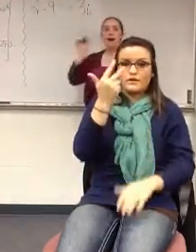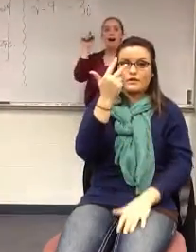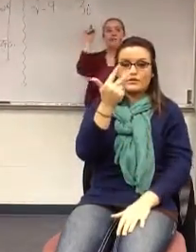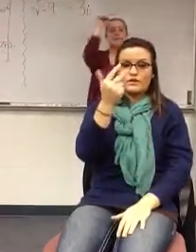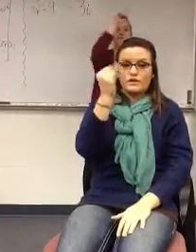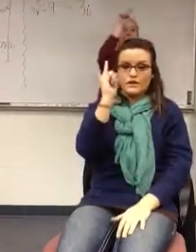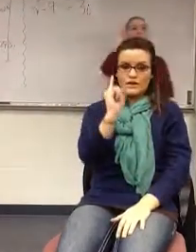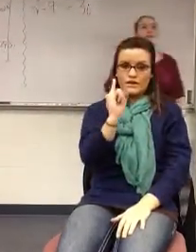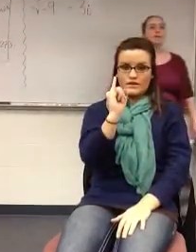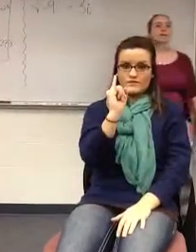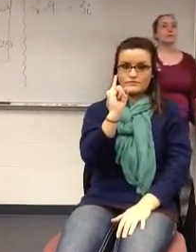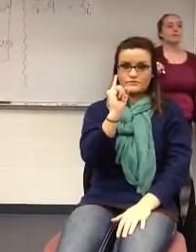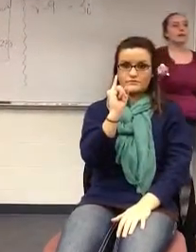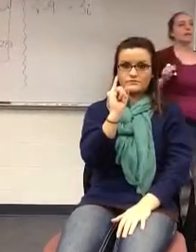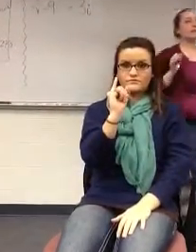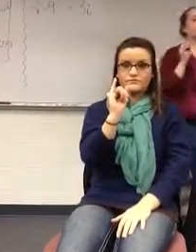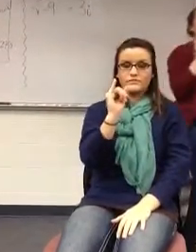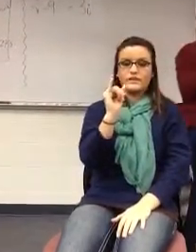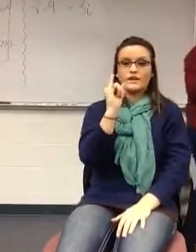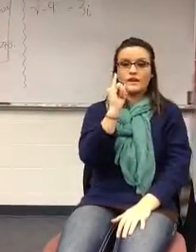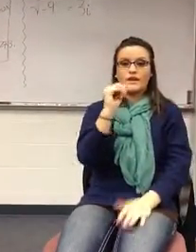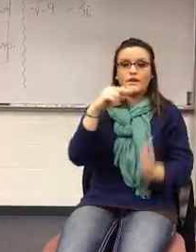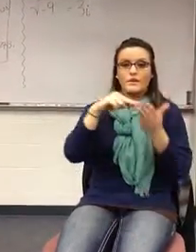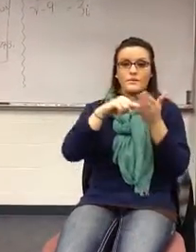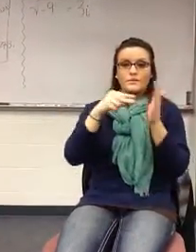I stands for the negative under the radical. Imaginary.